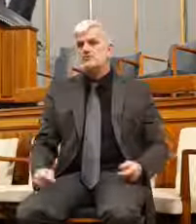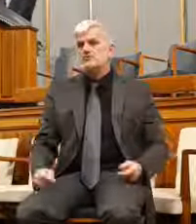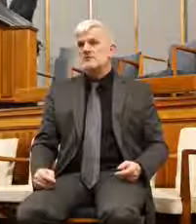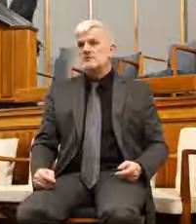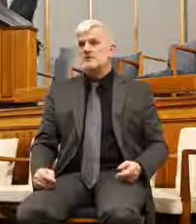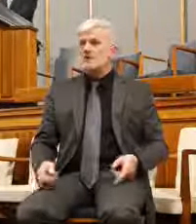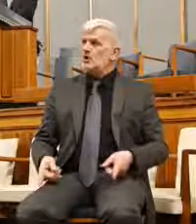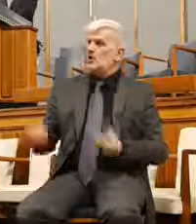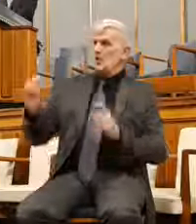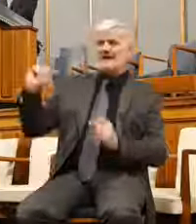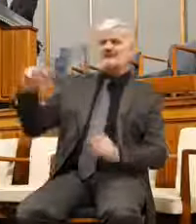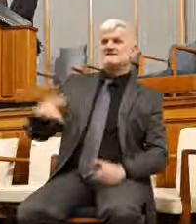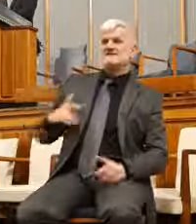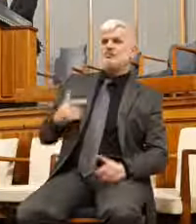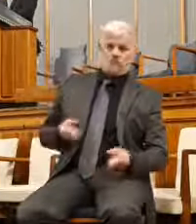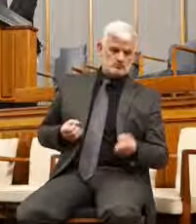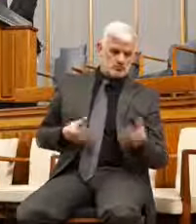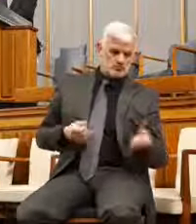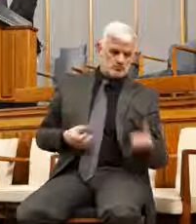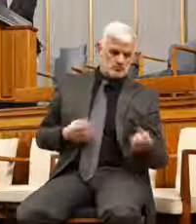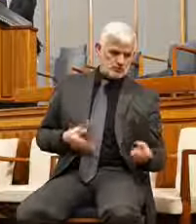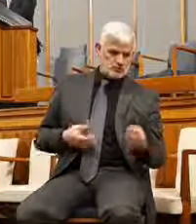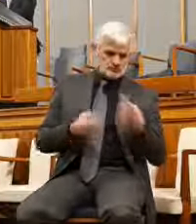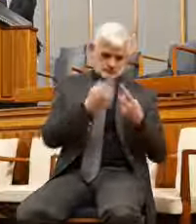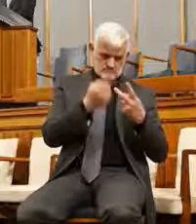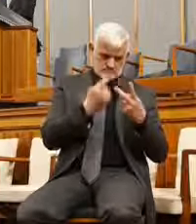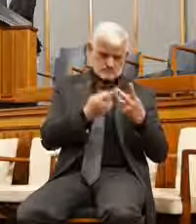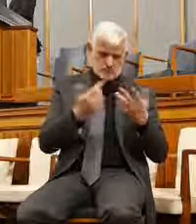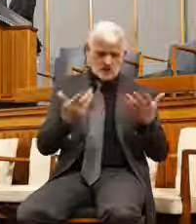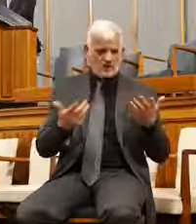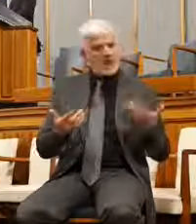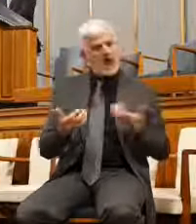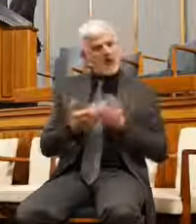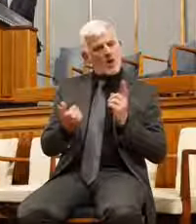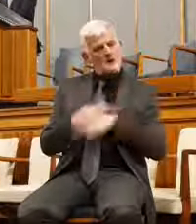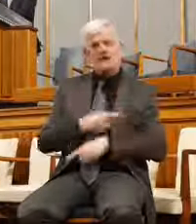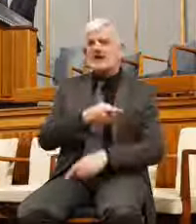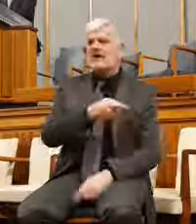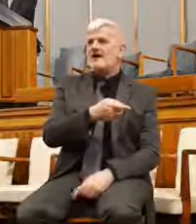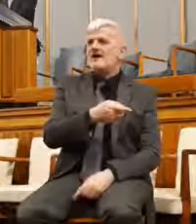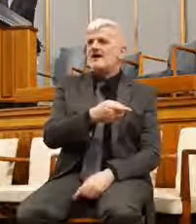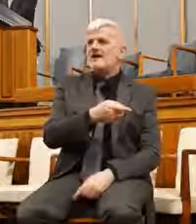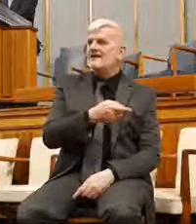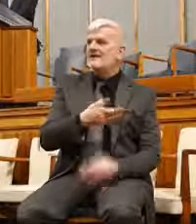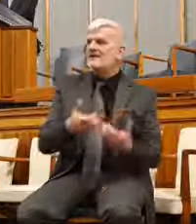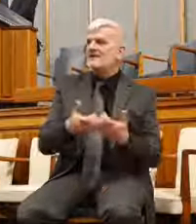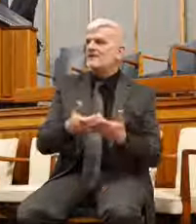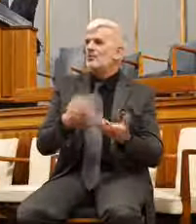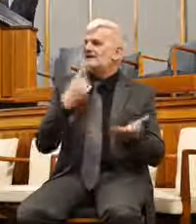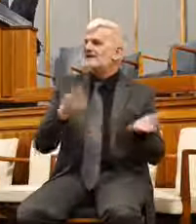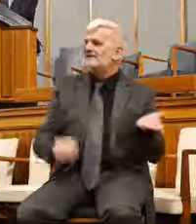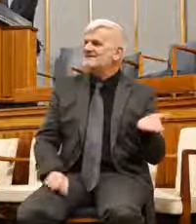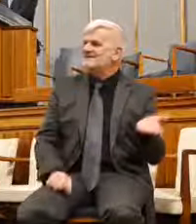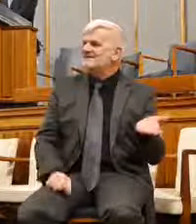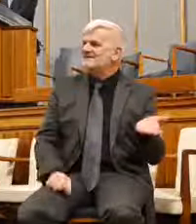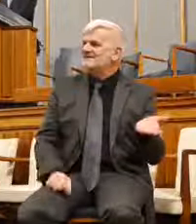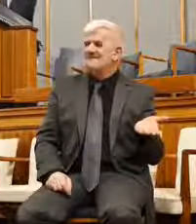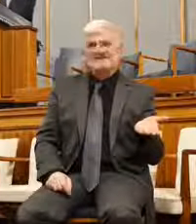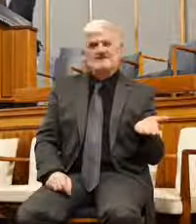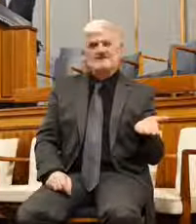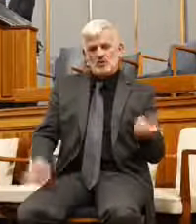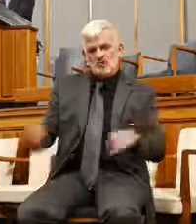God advances. How do we respond? That's the interesting thing. What are we going to say